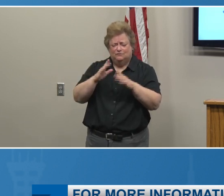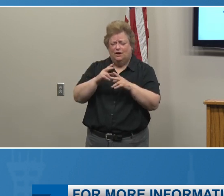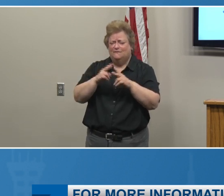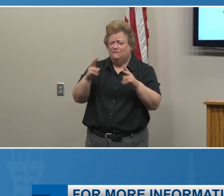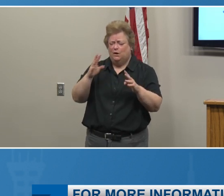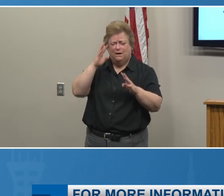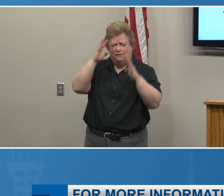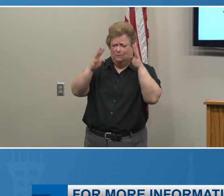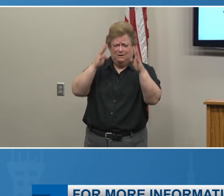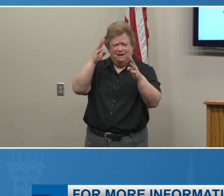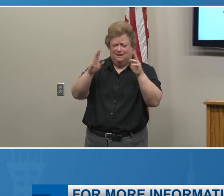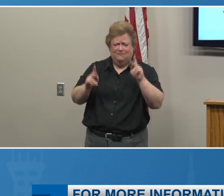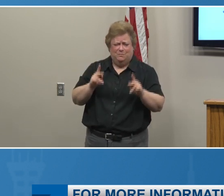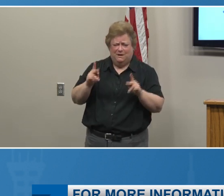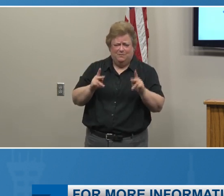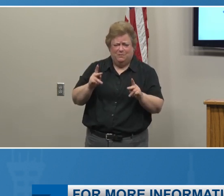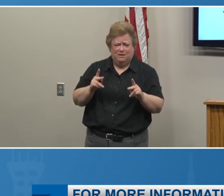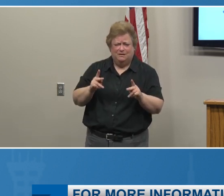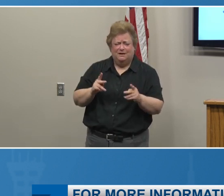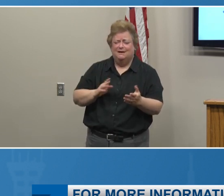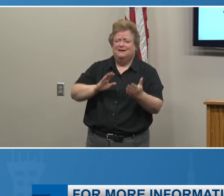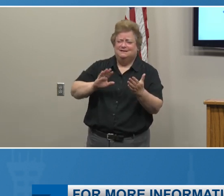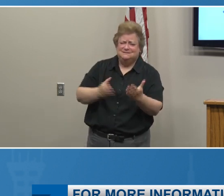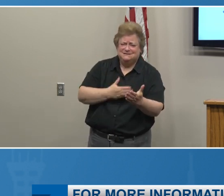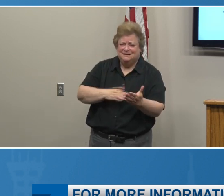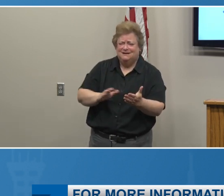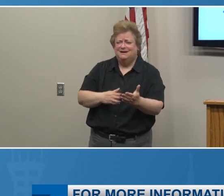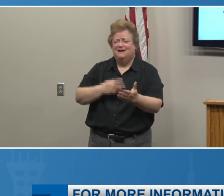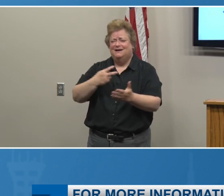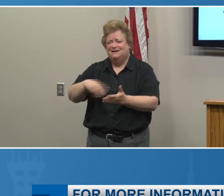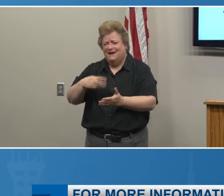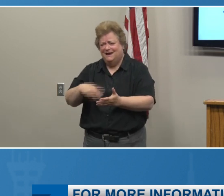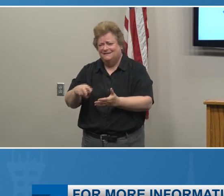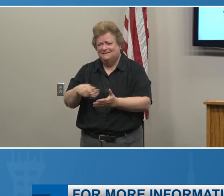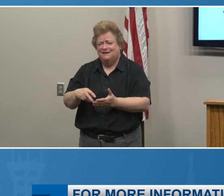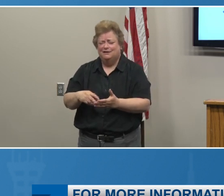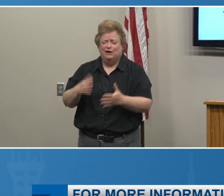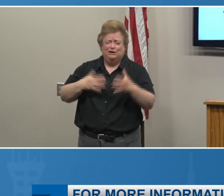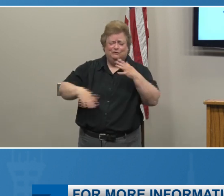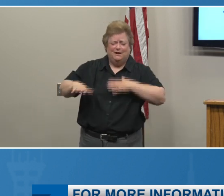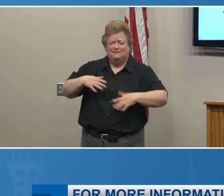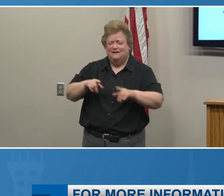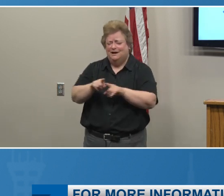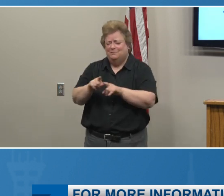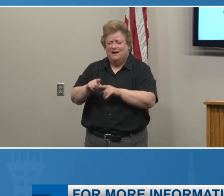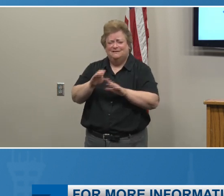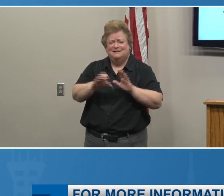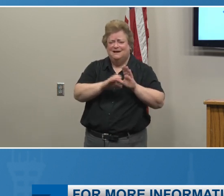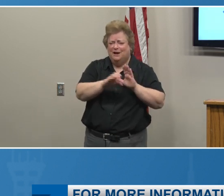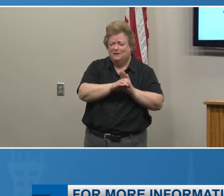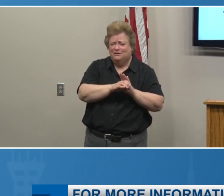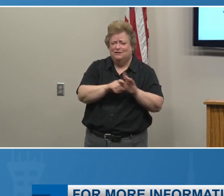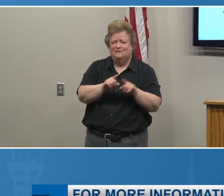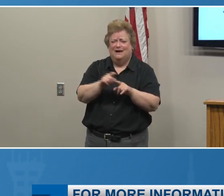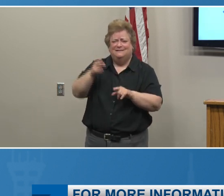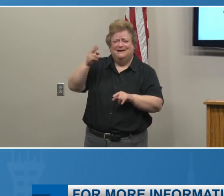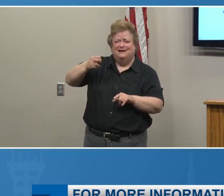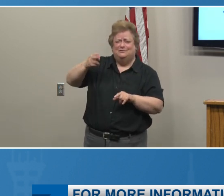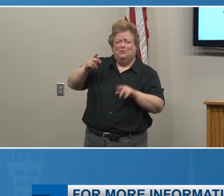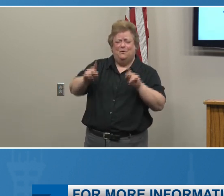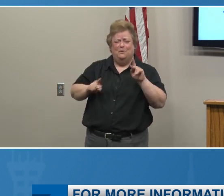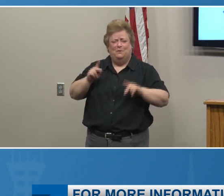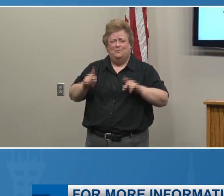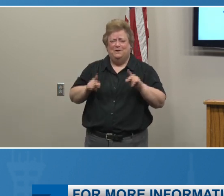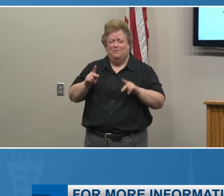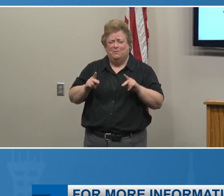are singing and dancing dressing up as characters as historical figures and more